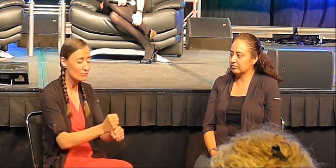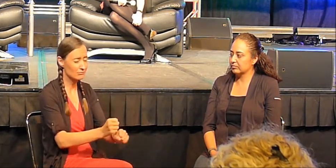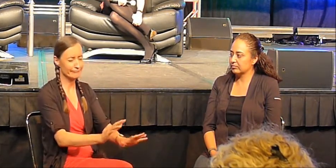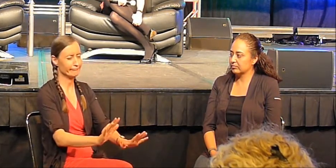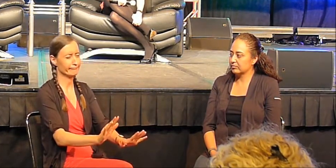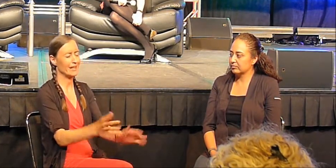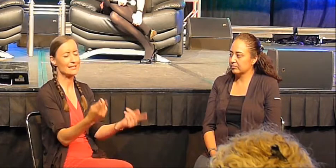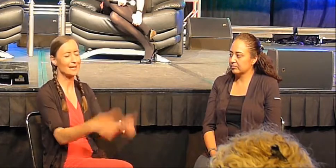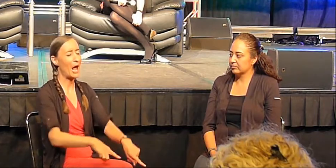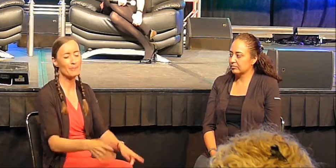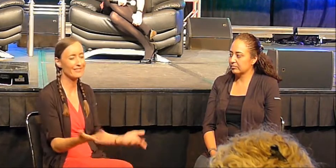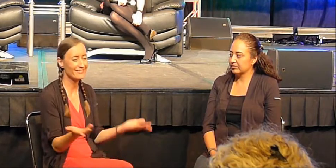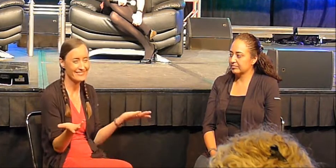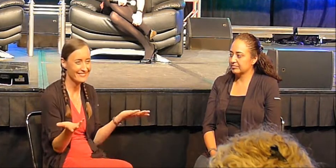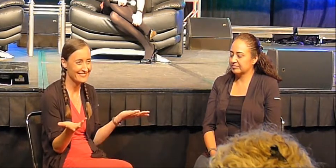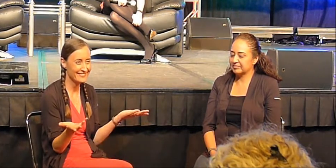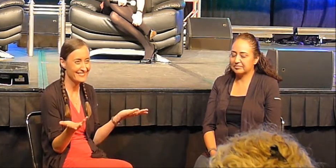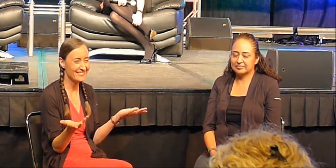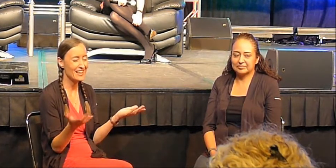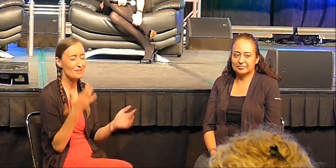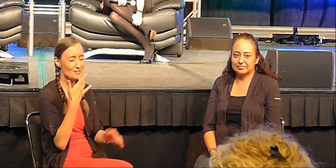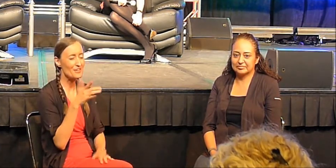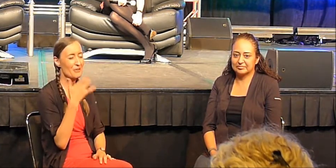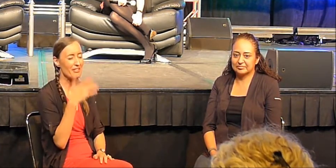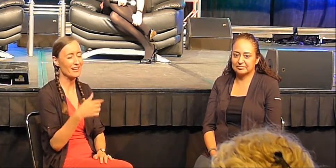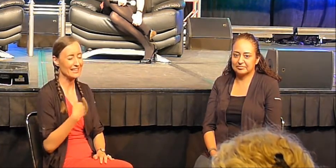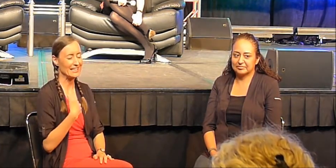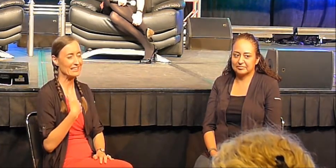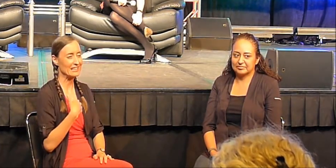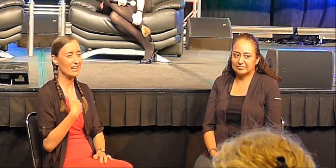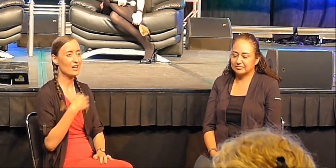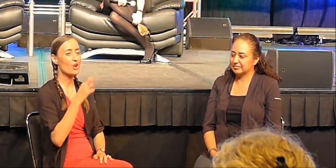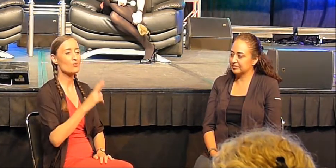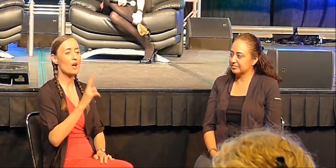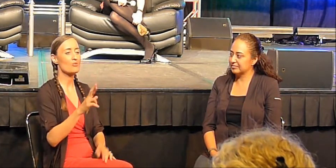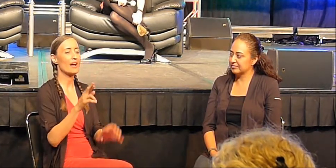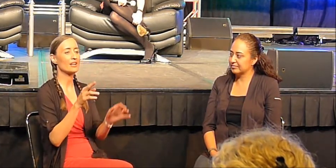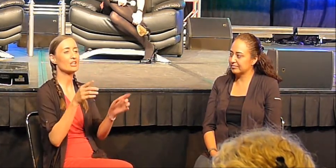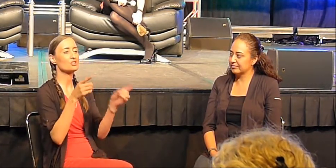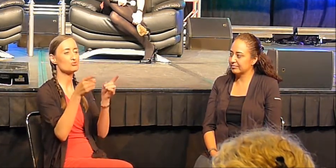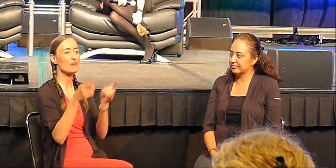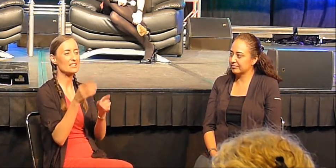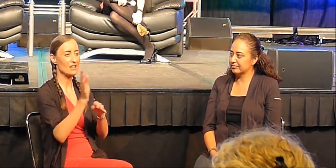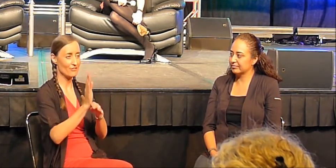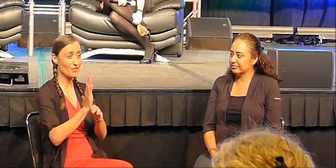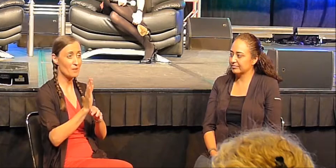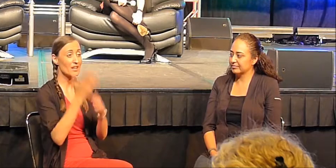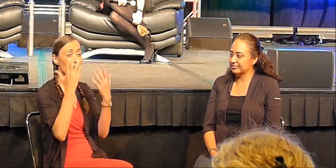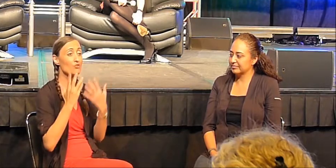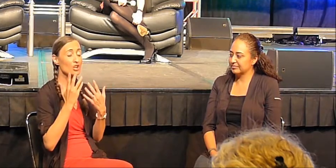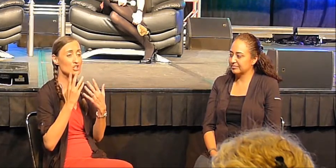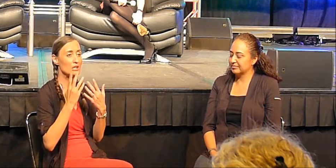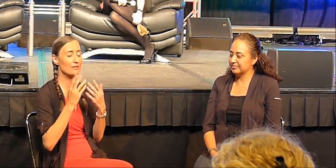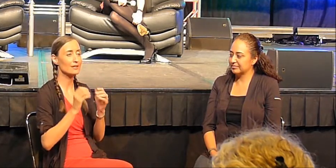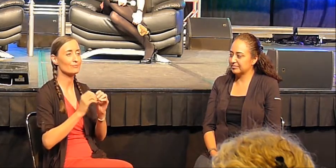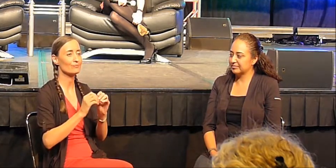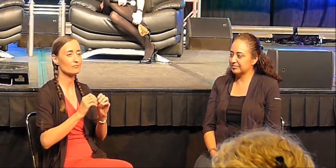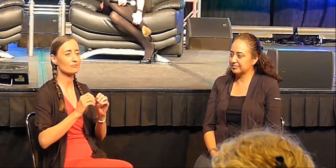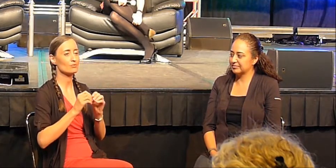doesn't happen. So I was very lucky. Rob Reiner directed a film that unfortunately came out the same week as